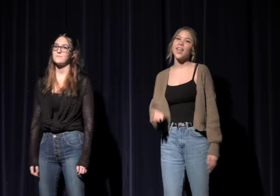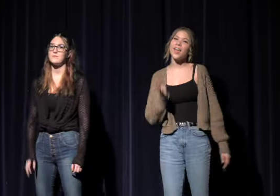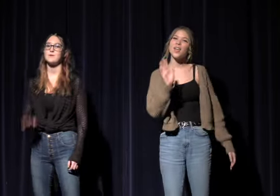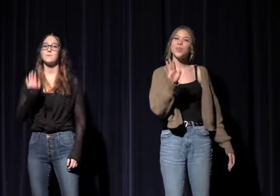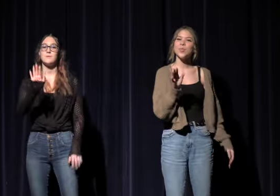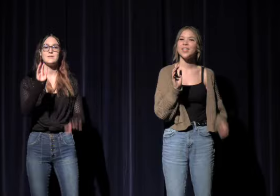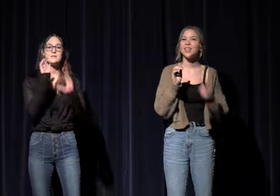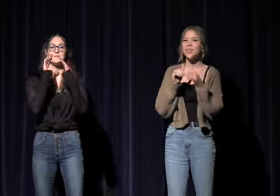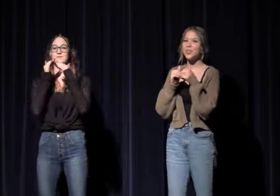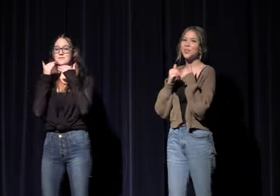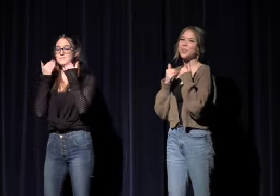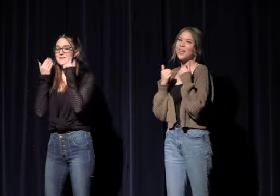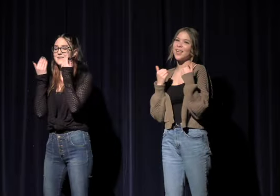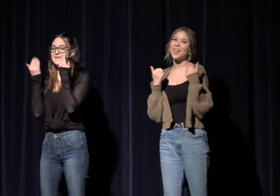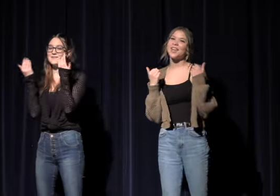And when you climb